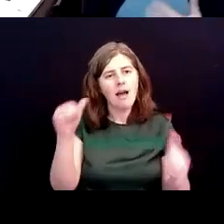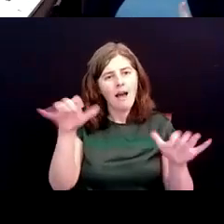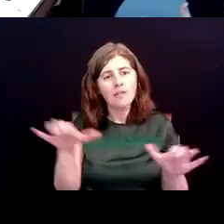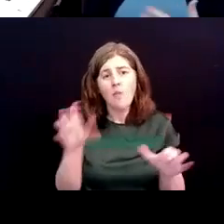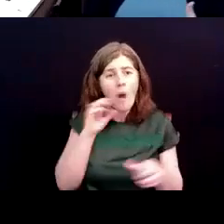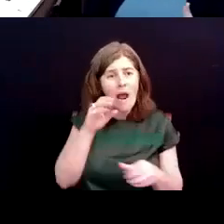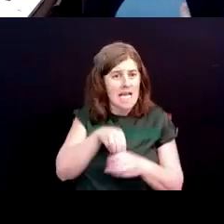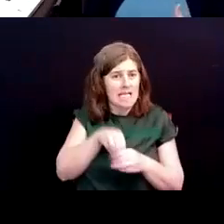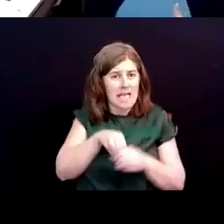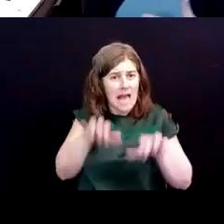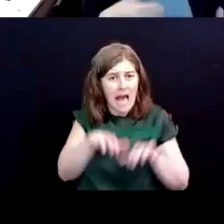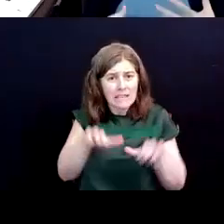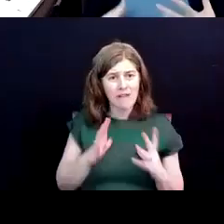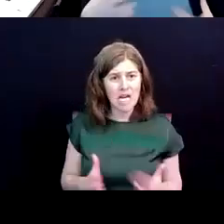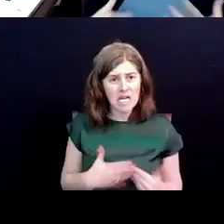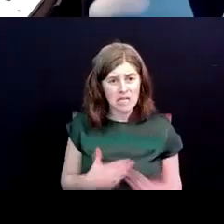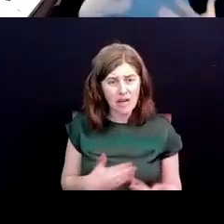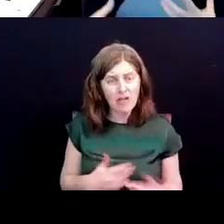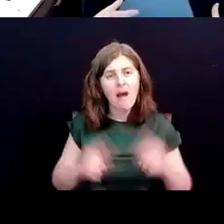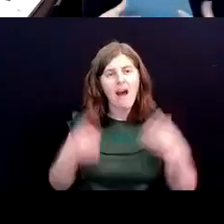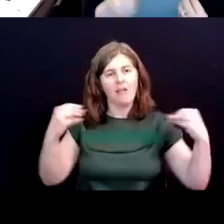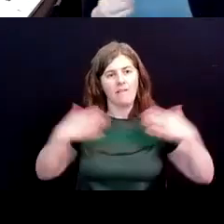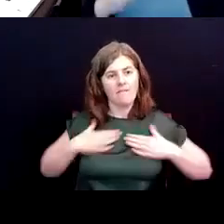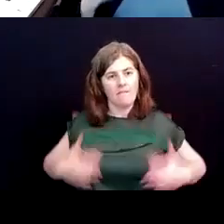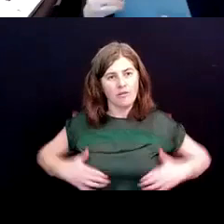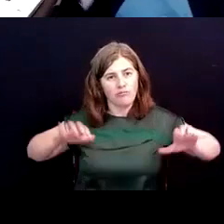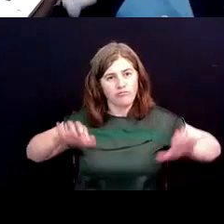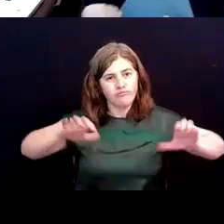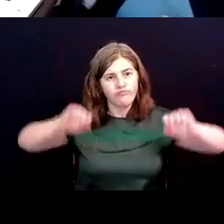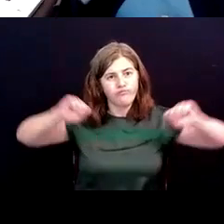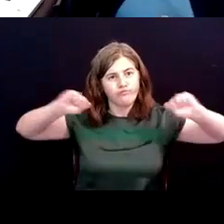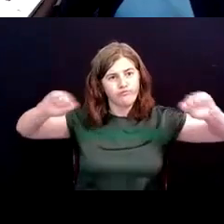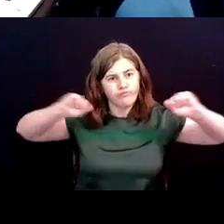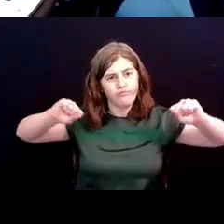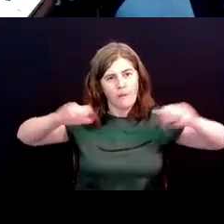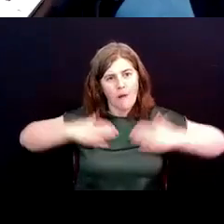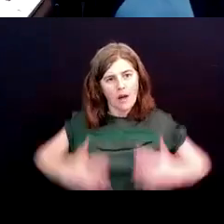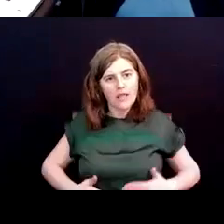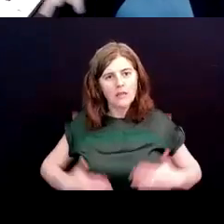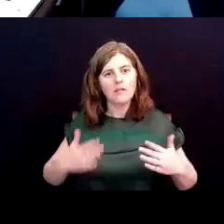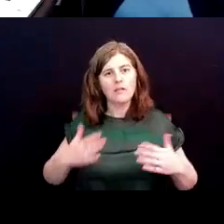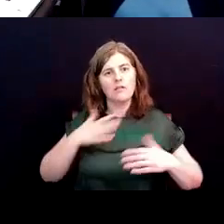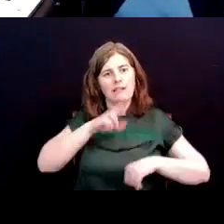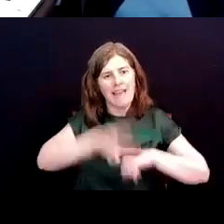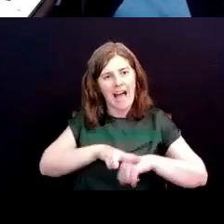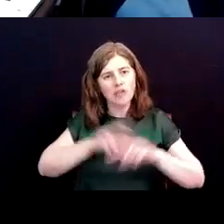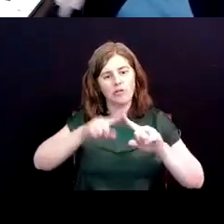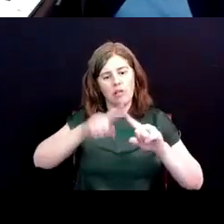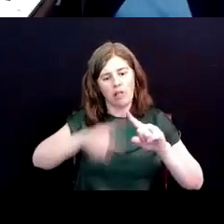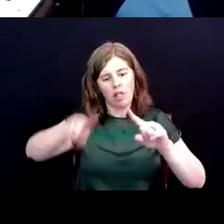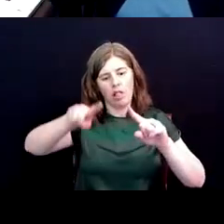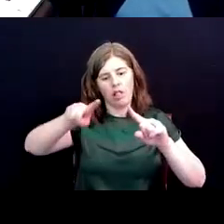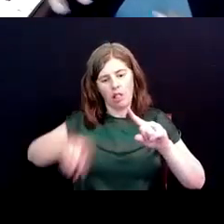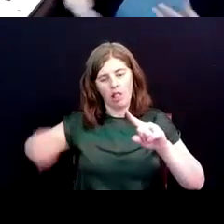inside being active for that matter, getting that physical activity, because it sets that body's natural circadian rhythm, that rhythm